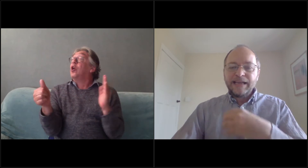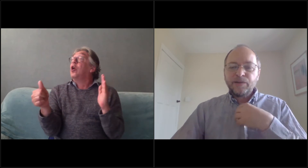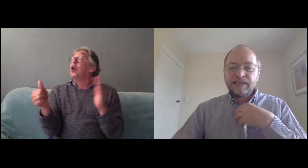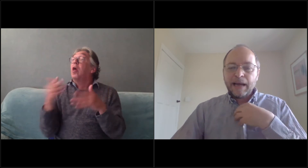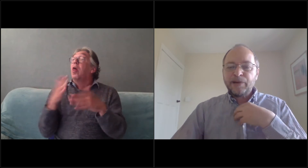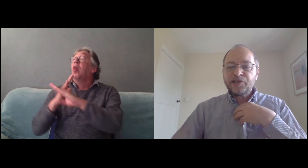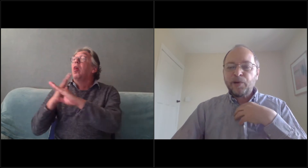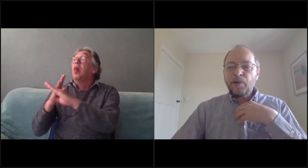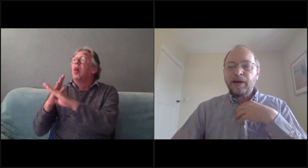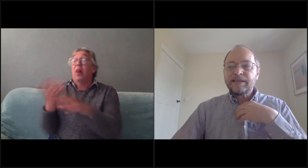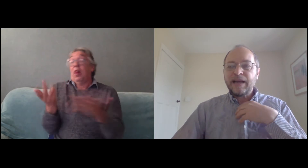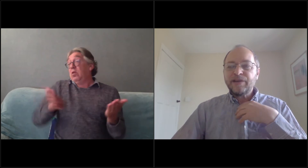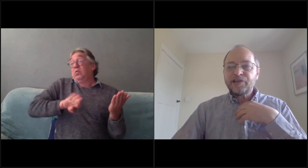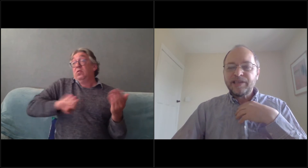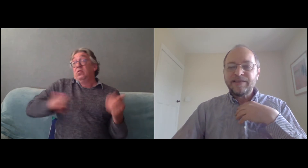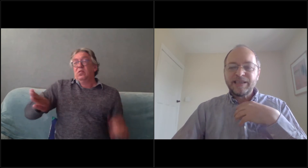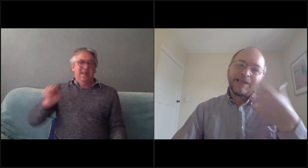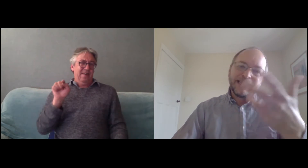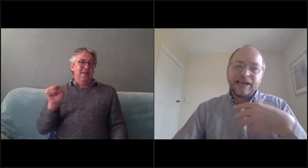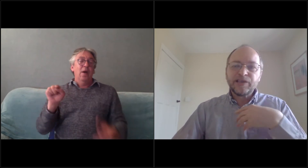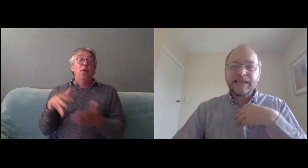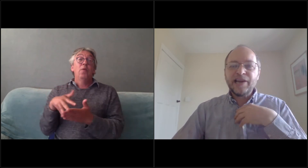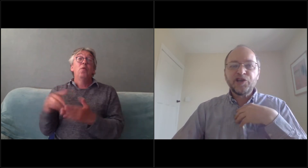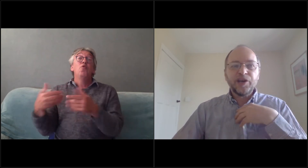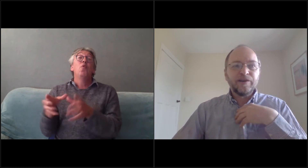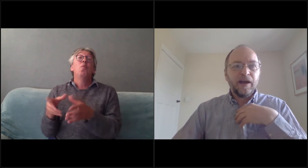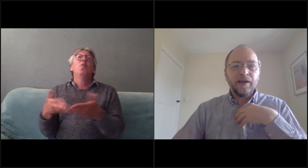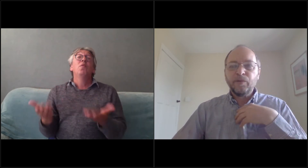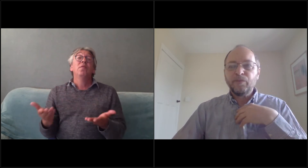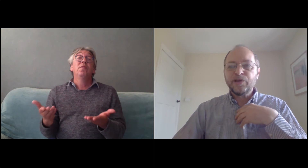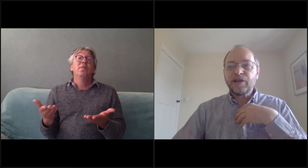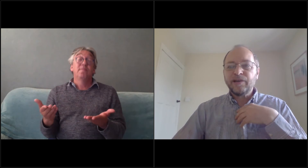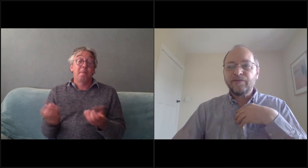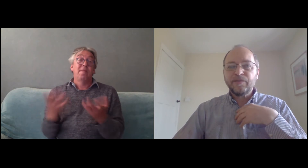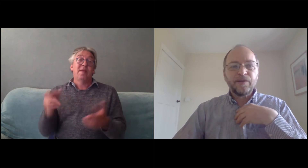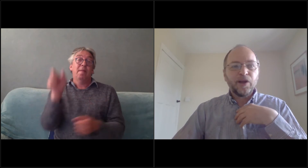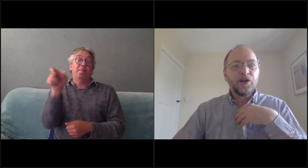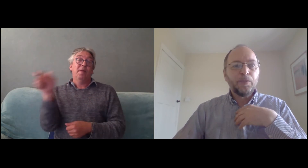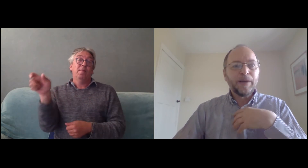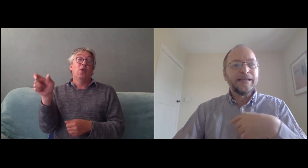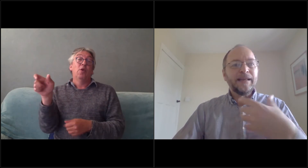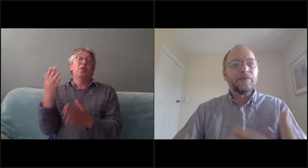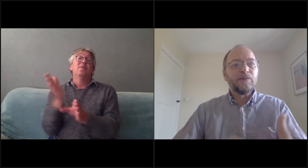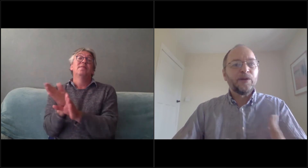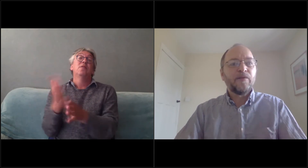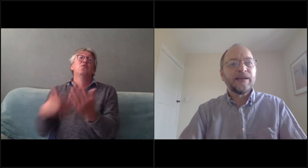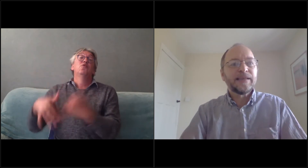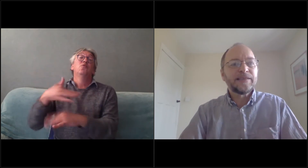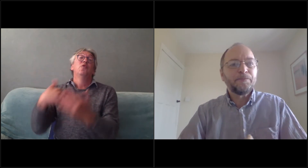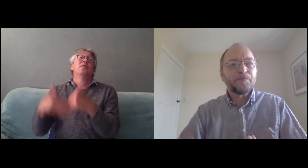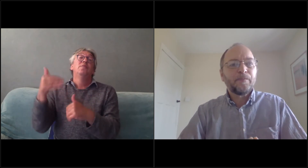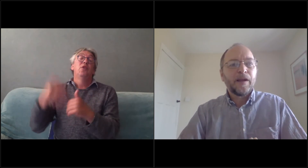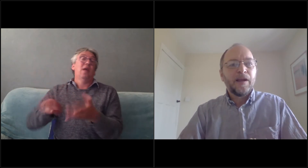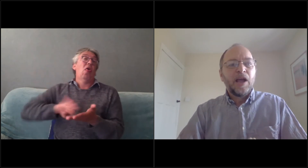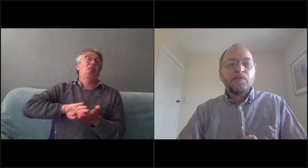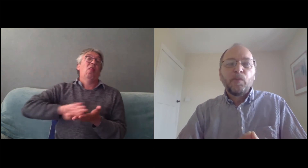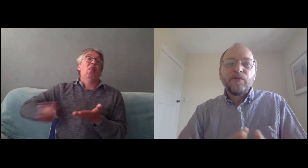and failing to establish appropriate definitions of disability in legislation, which kind of underpin the welfare